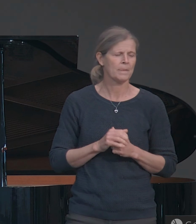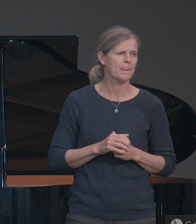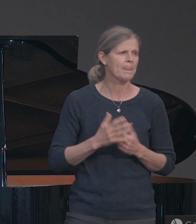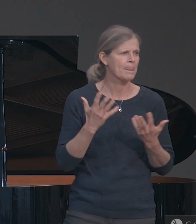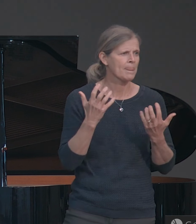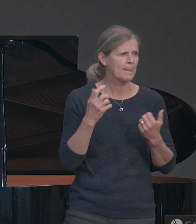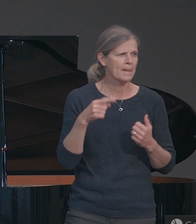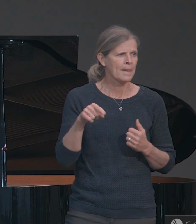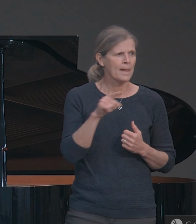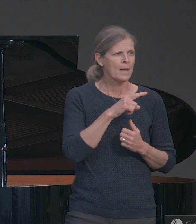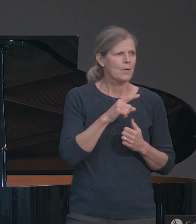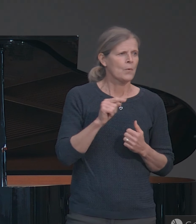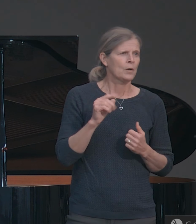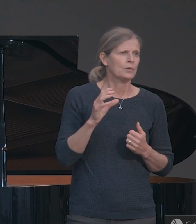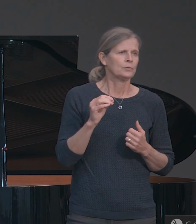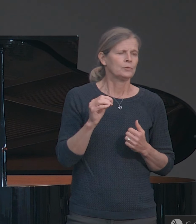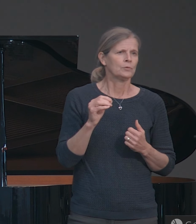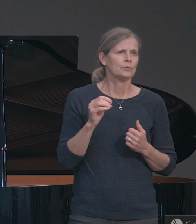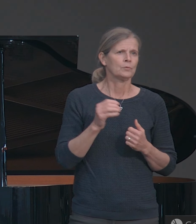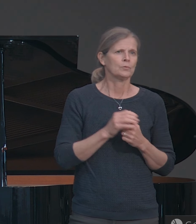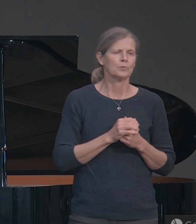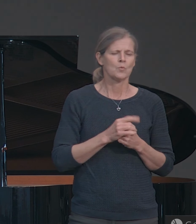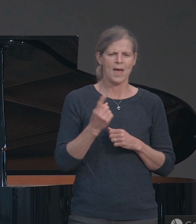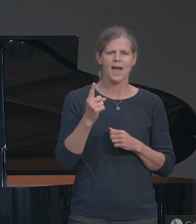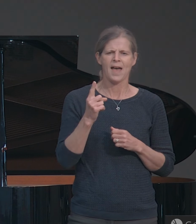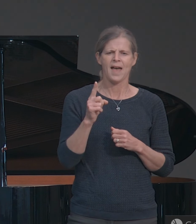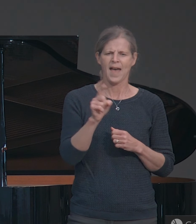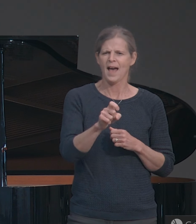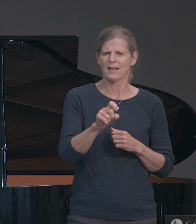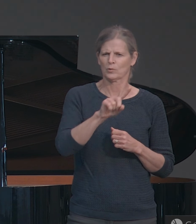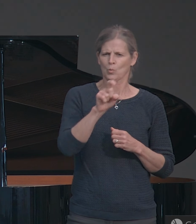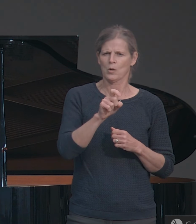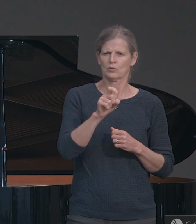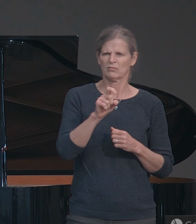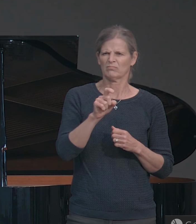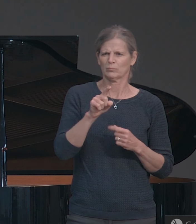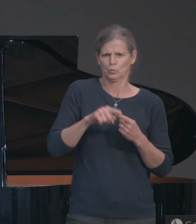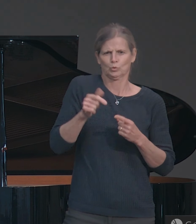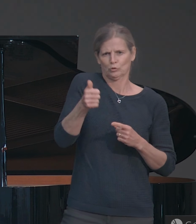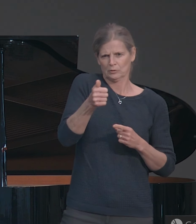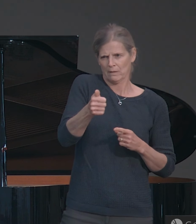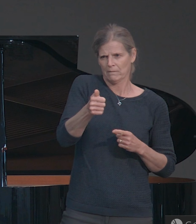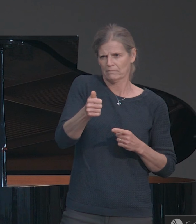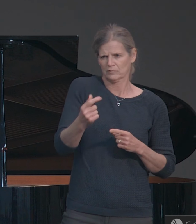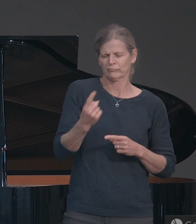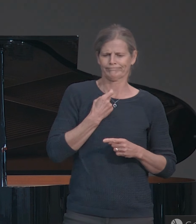I want you to ask this question of yourself.